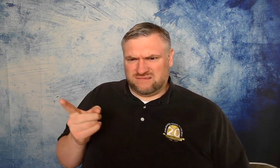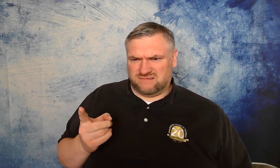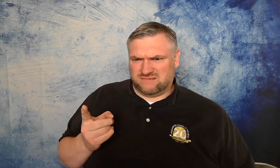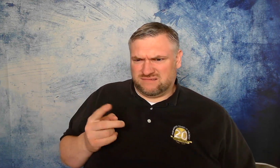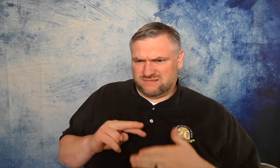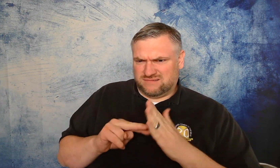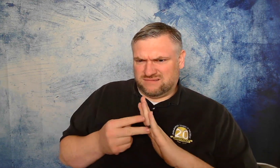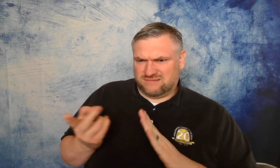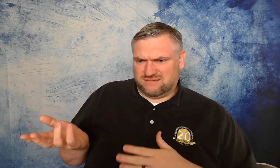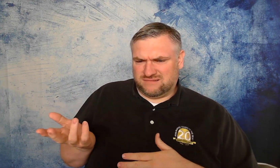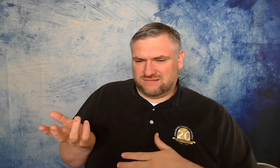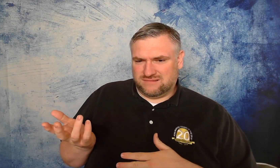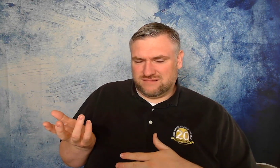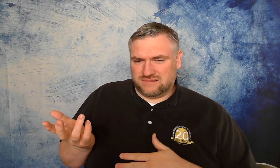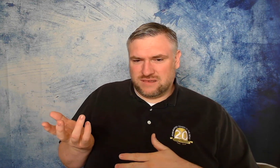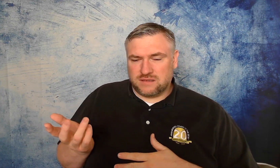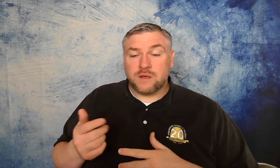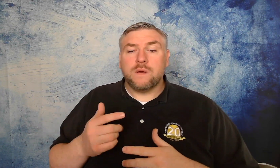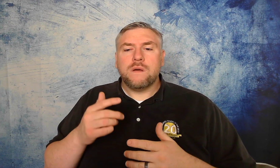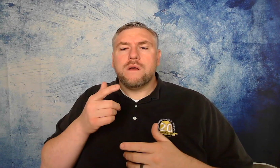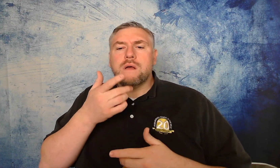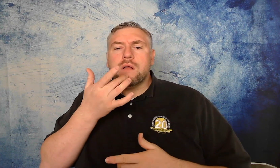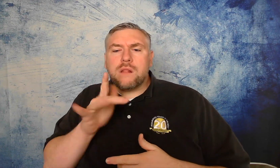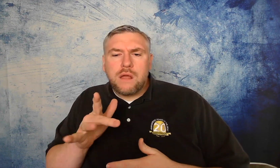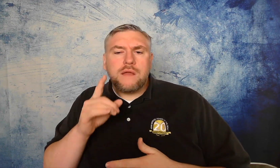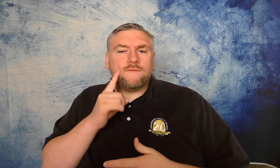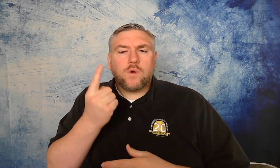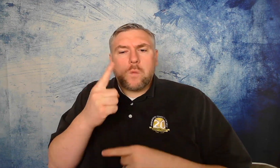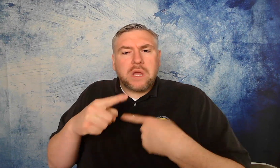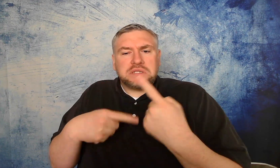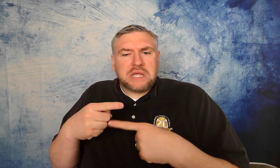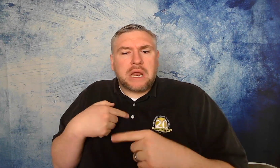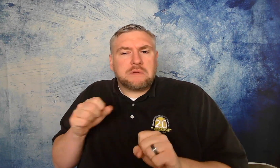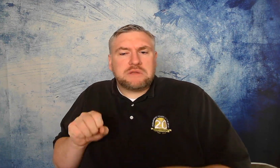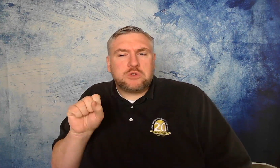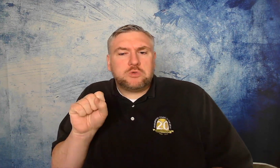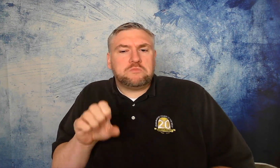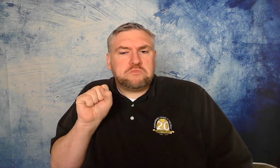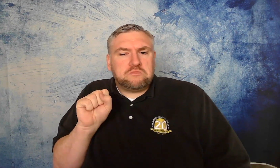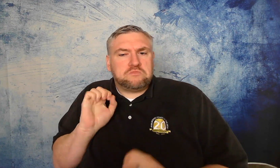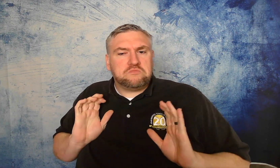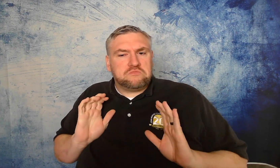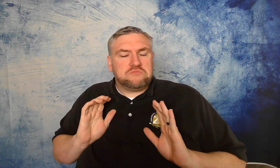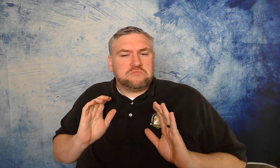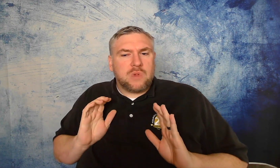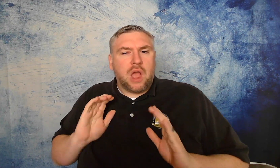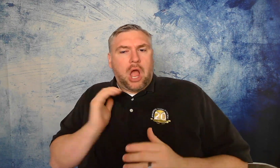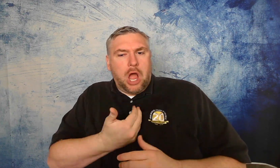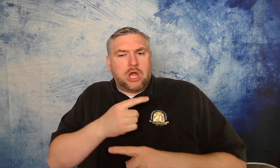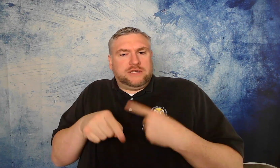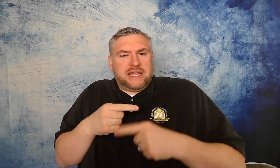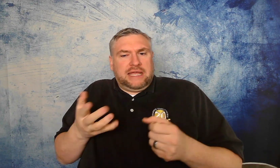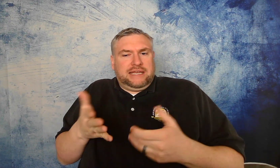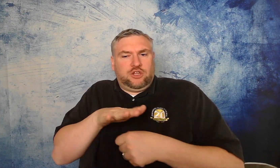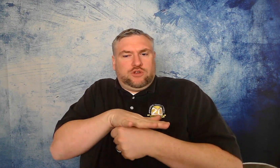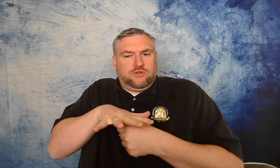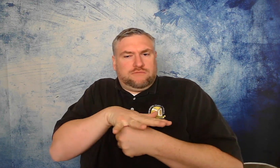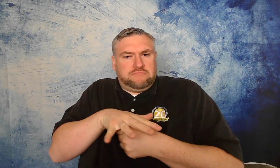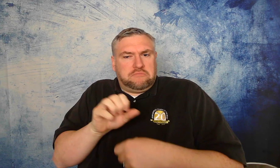So some students are like, what does that mean? What is that sign? Lucky for a single sign, I was able to give our regional variation